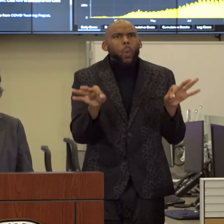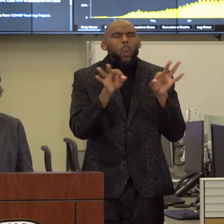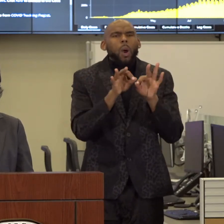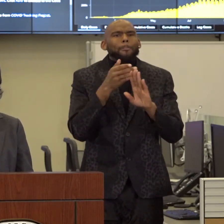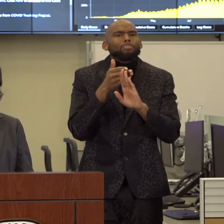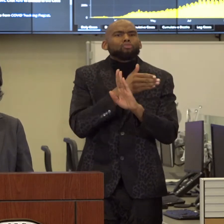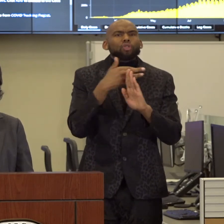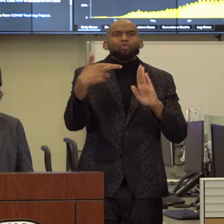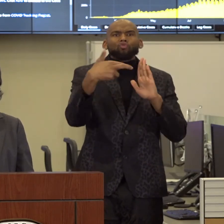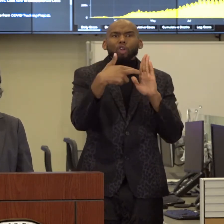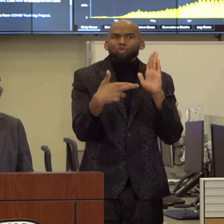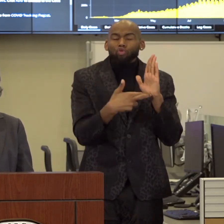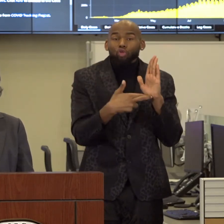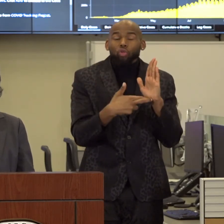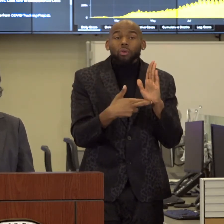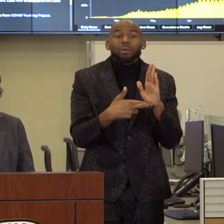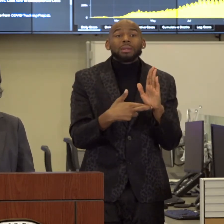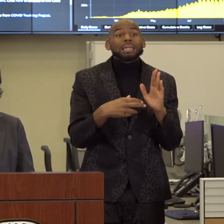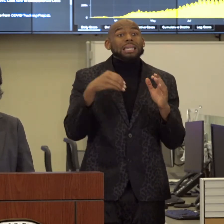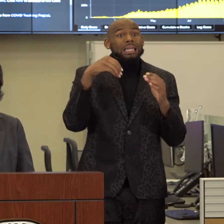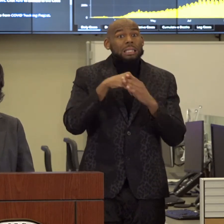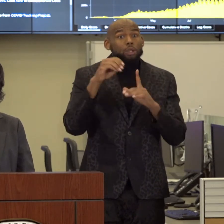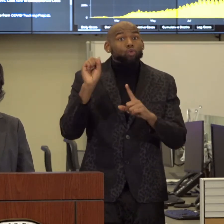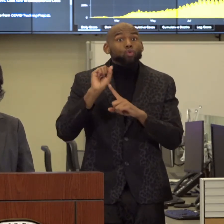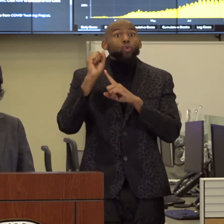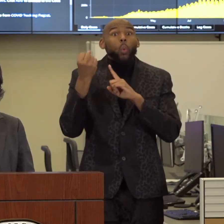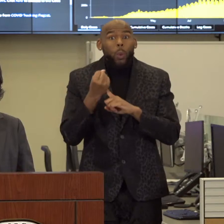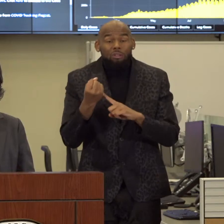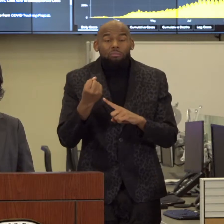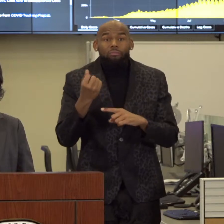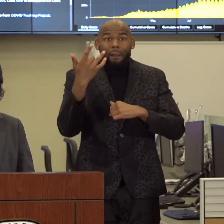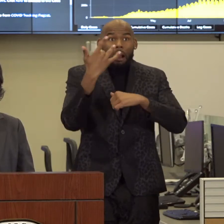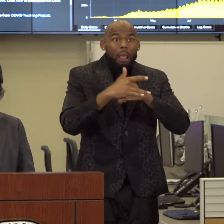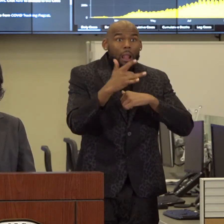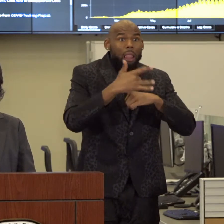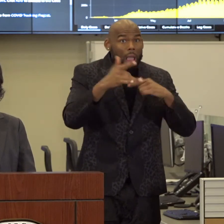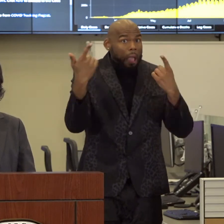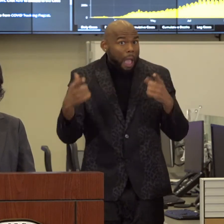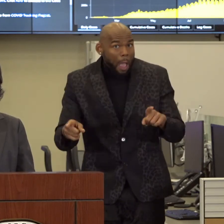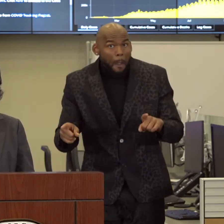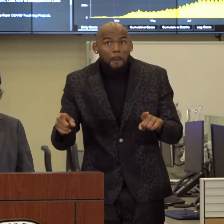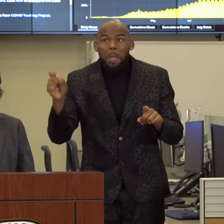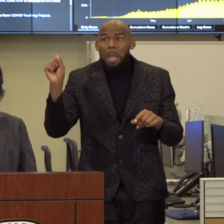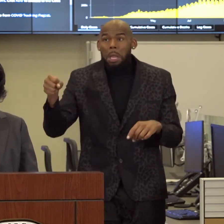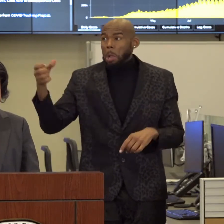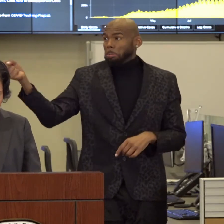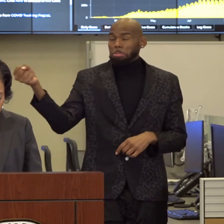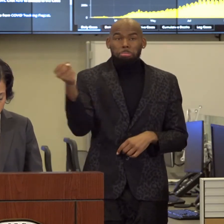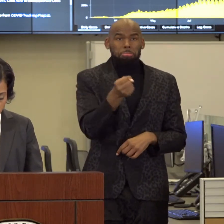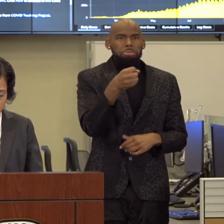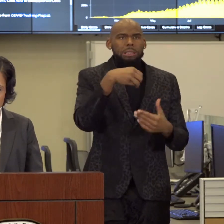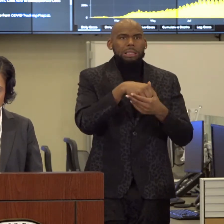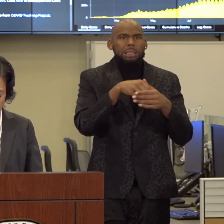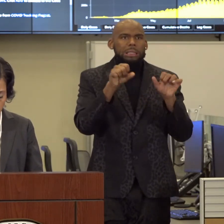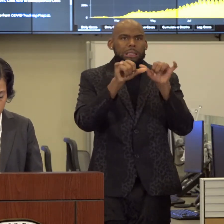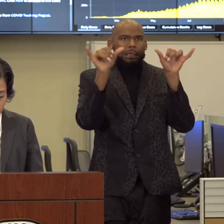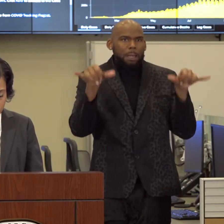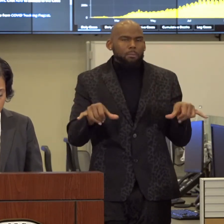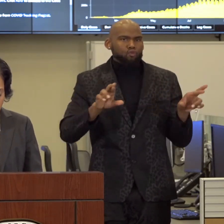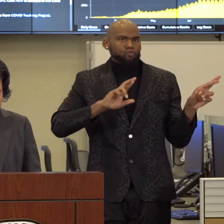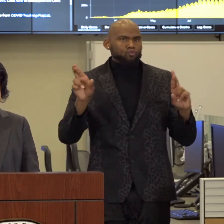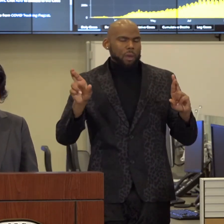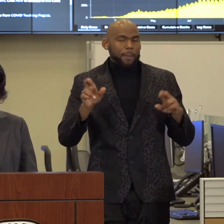pre-register now. In the event that we do have some slots that become available, we'll have you in our system and ready to